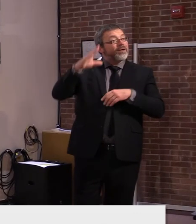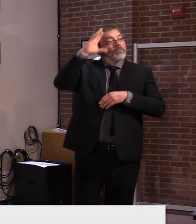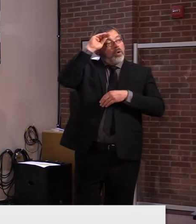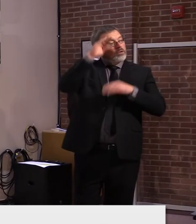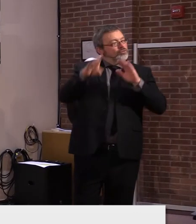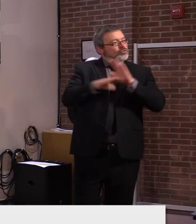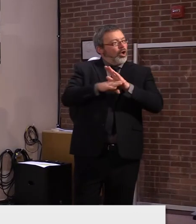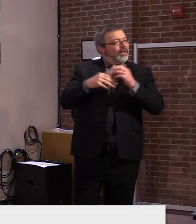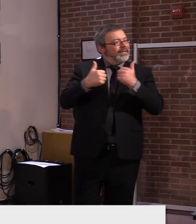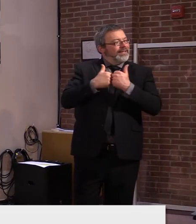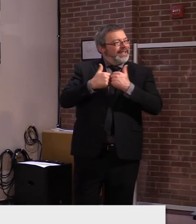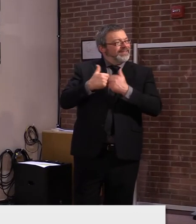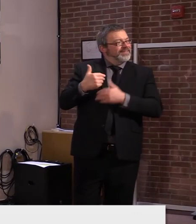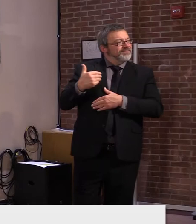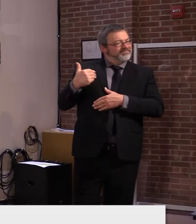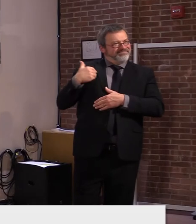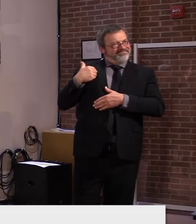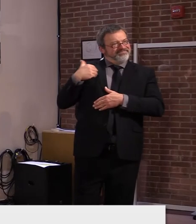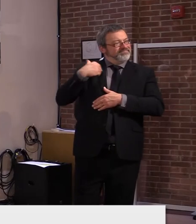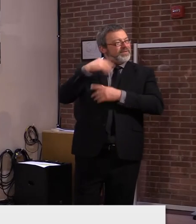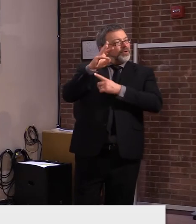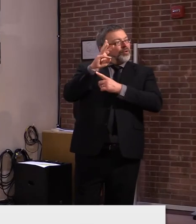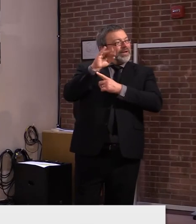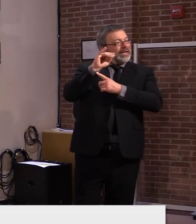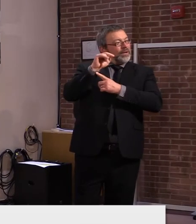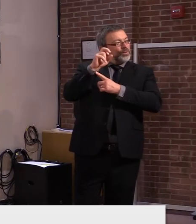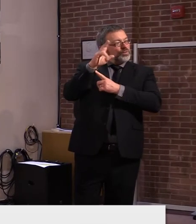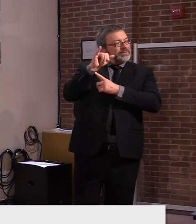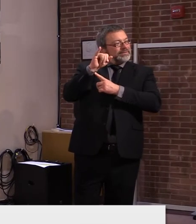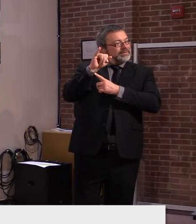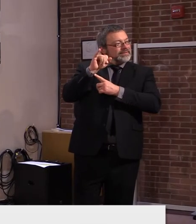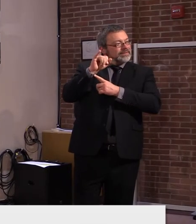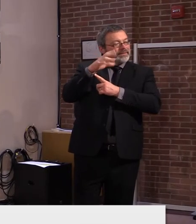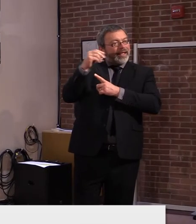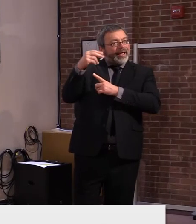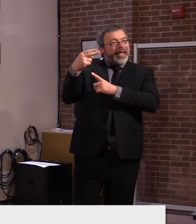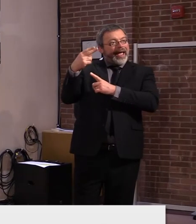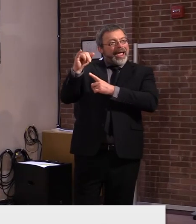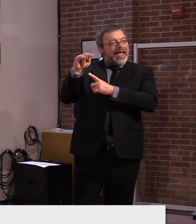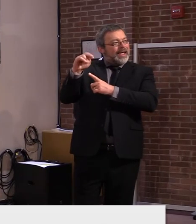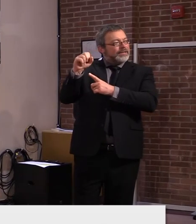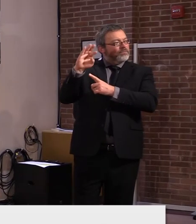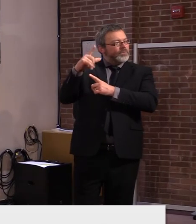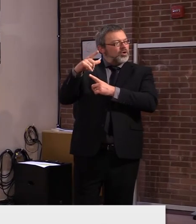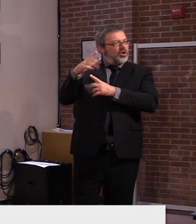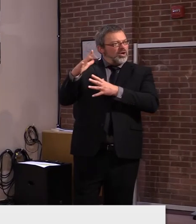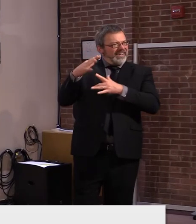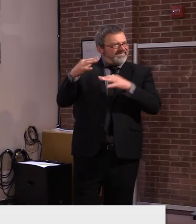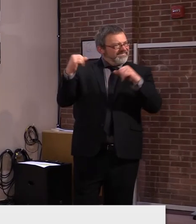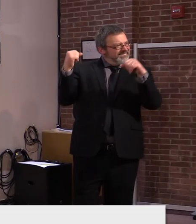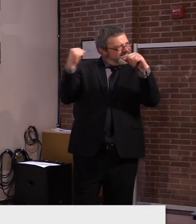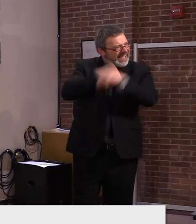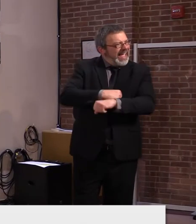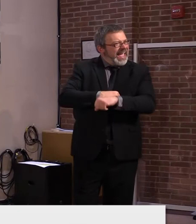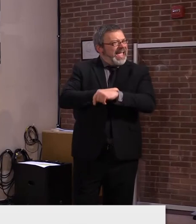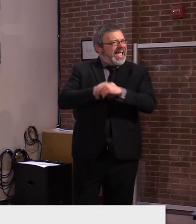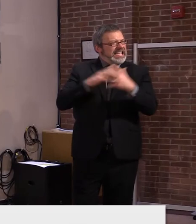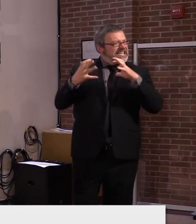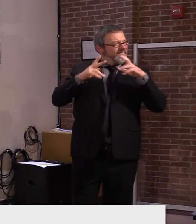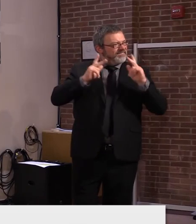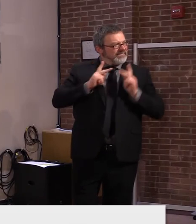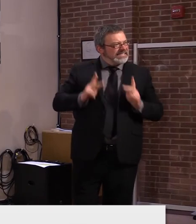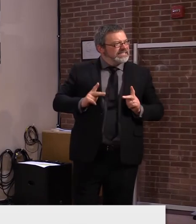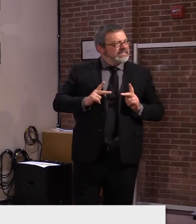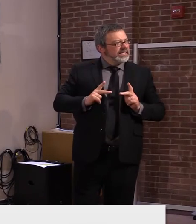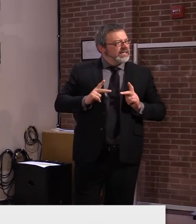in which it included overly physical play as well as accusations of racial abuse. It kind of brings up